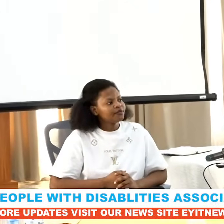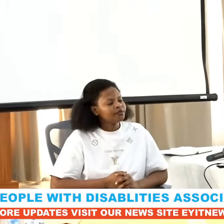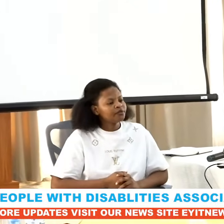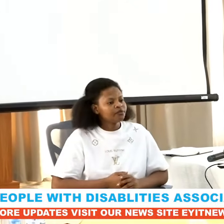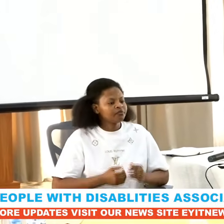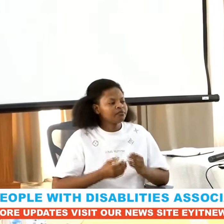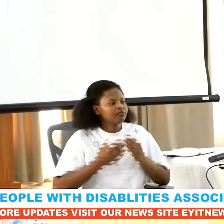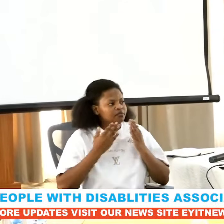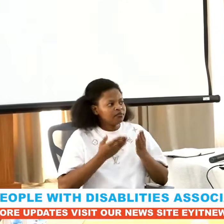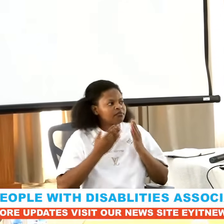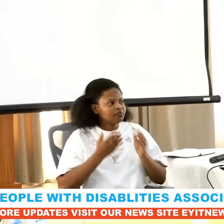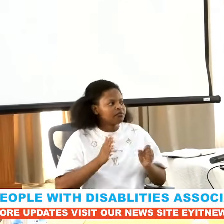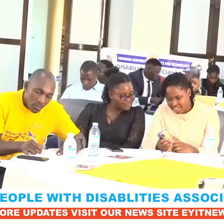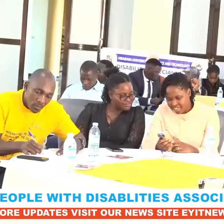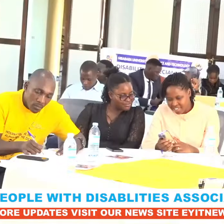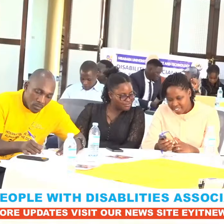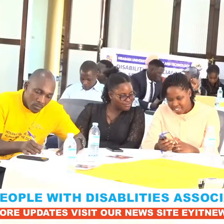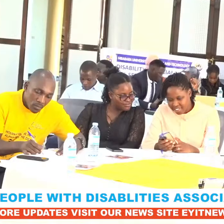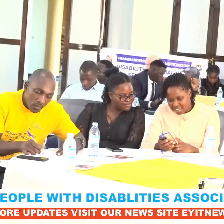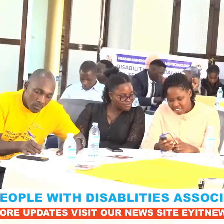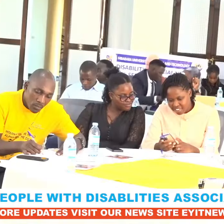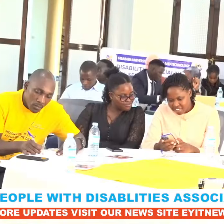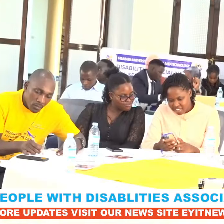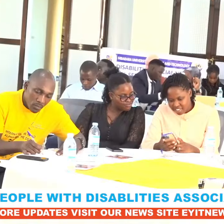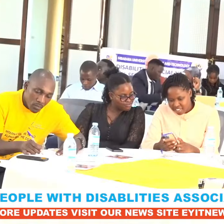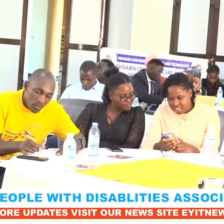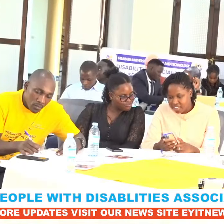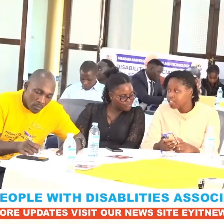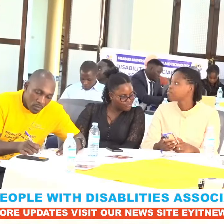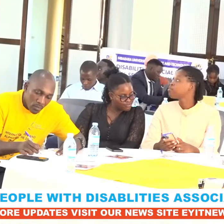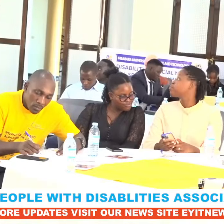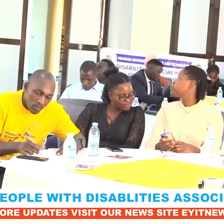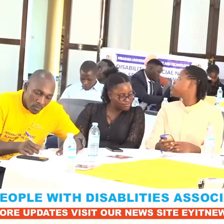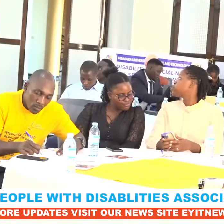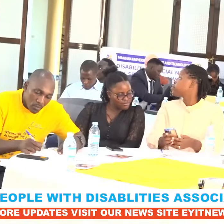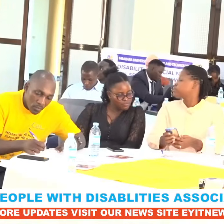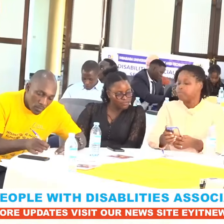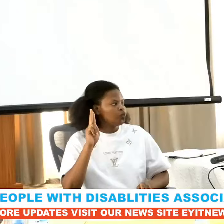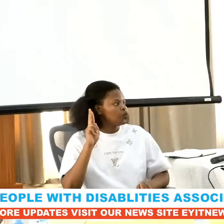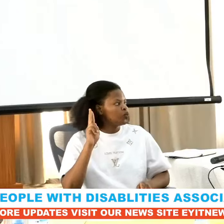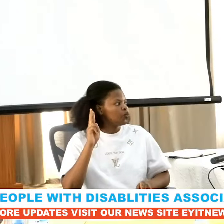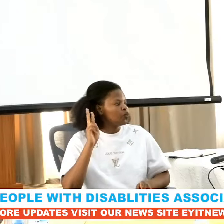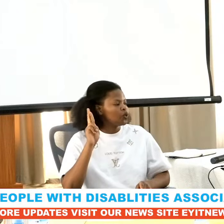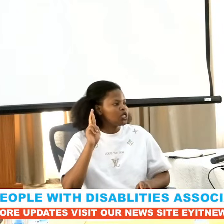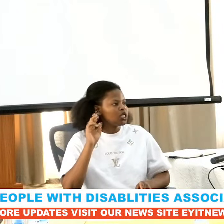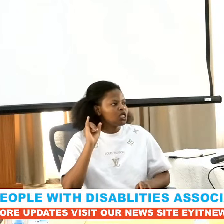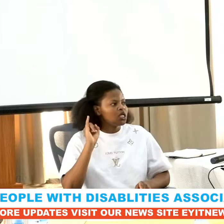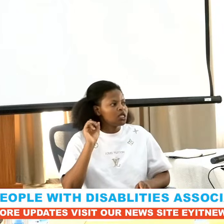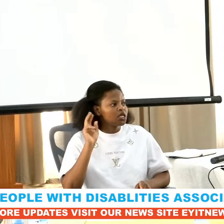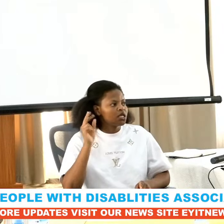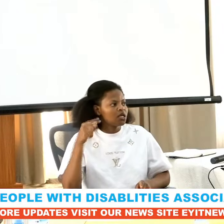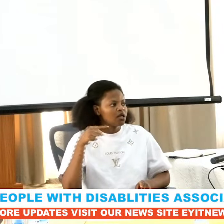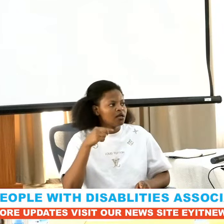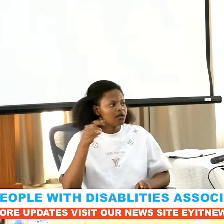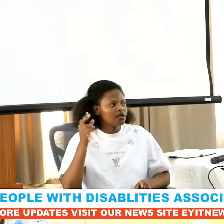Thank you very much. My name is Trigingana Jesus, Chairperson LC1 Medical